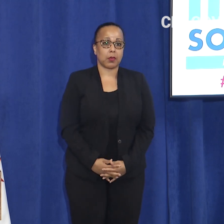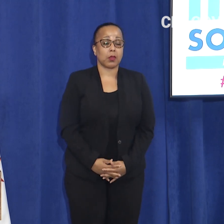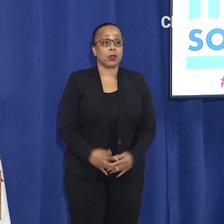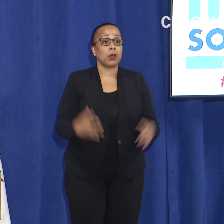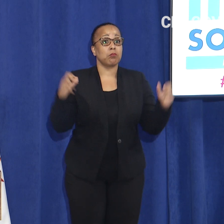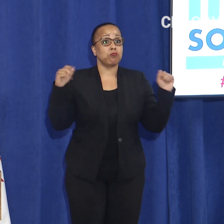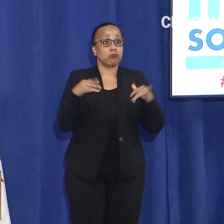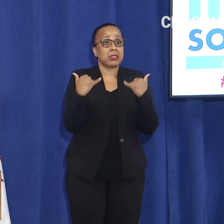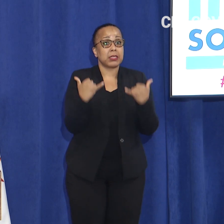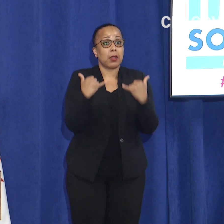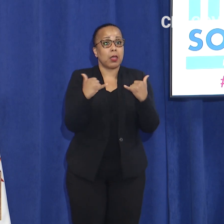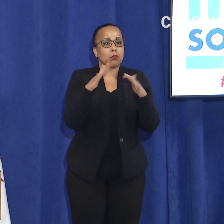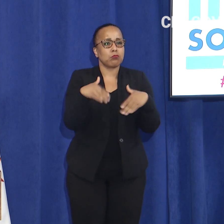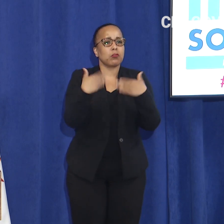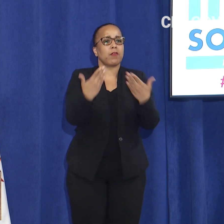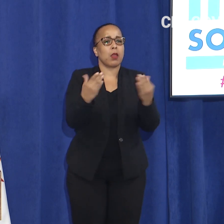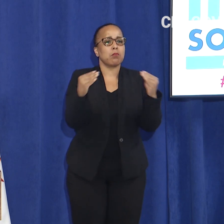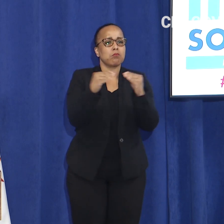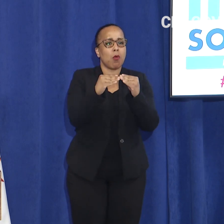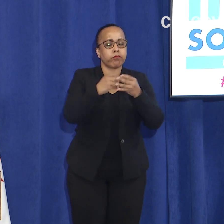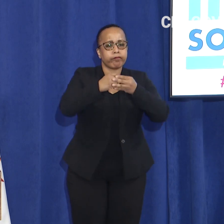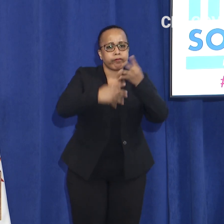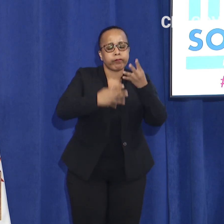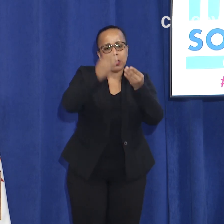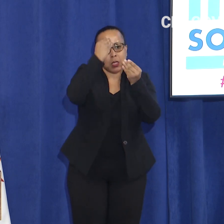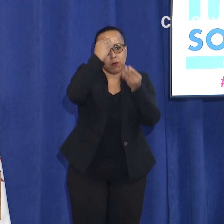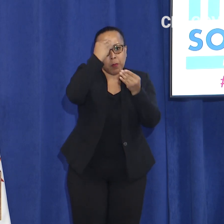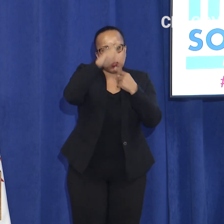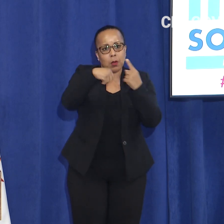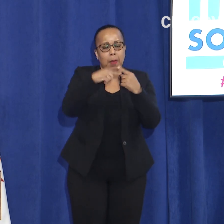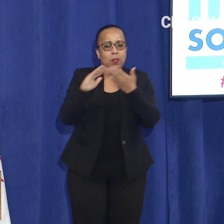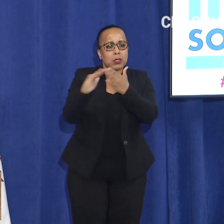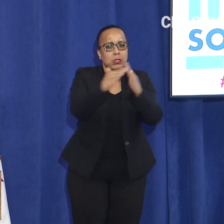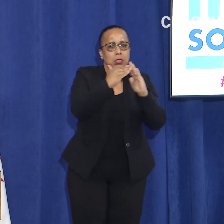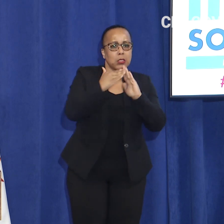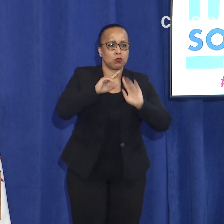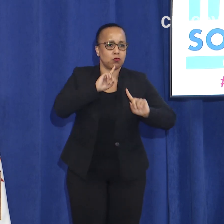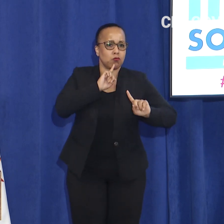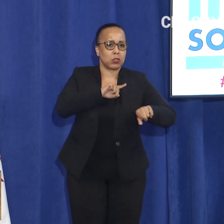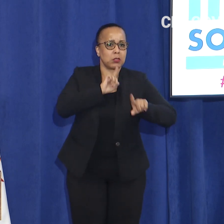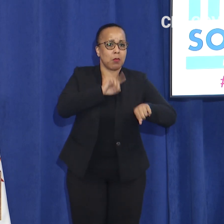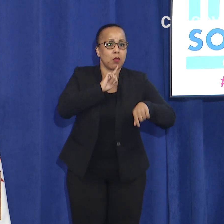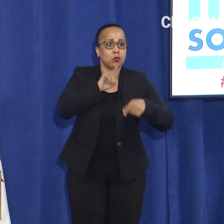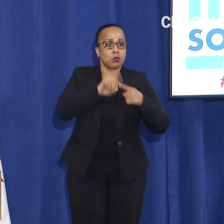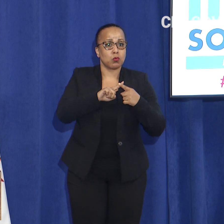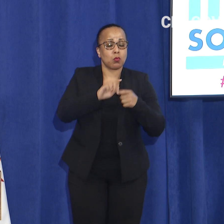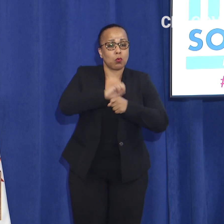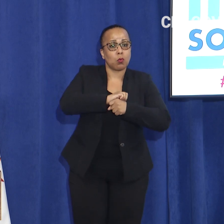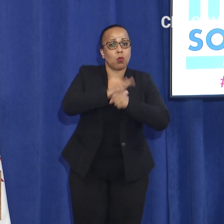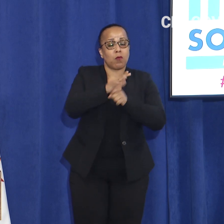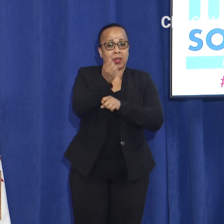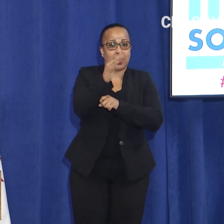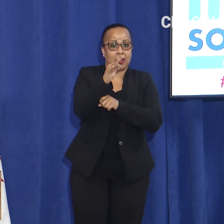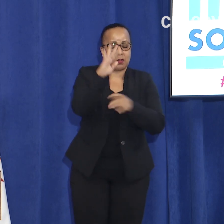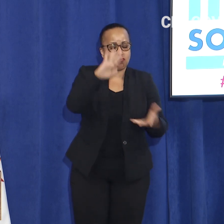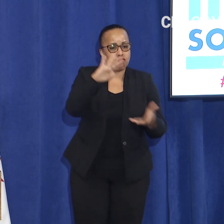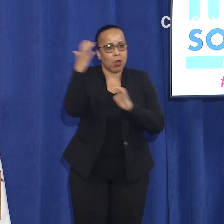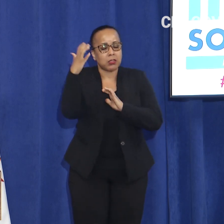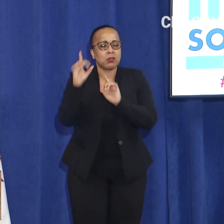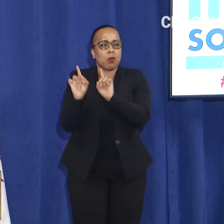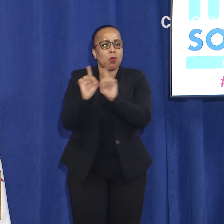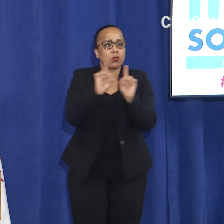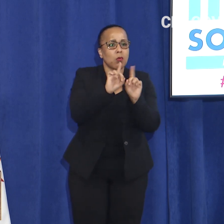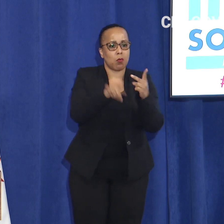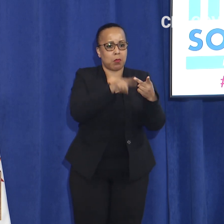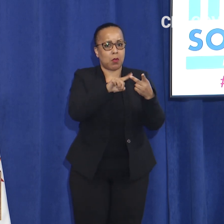We are here today to provide greater details on the city's robust response to the COVID-19 crisis, but also we